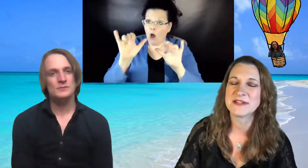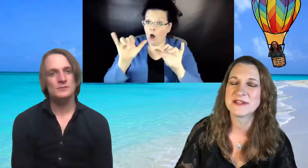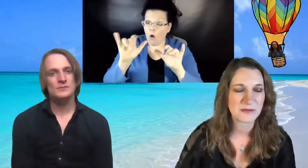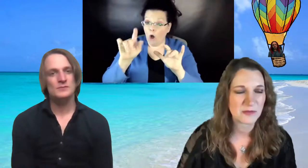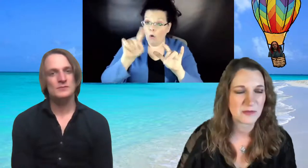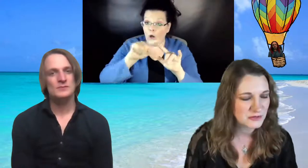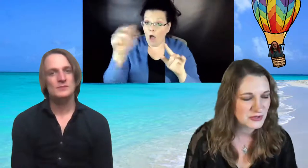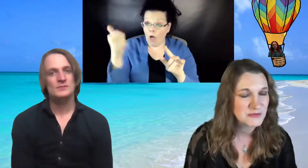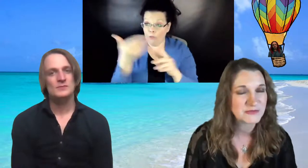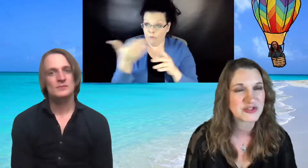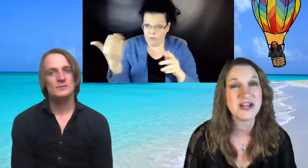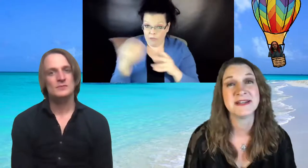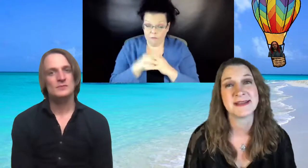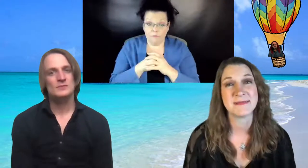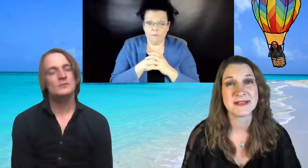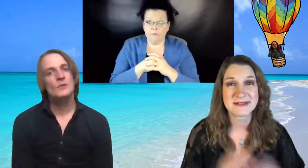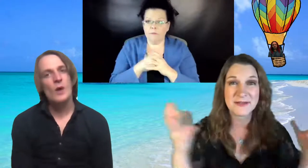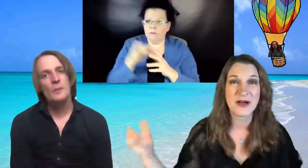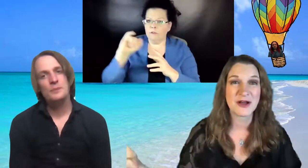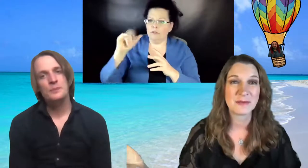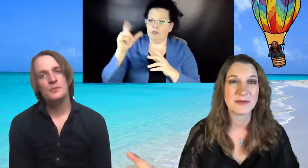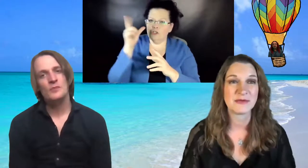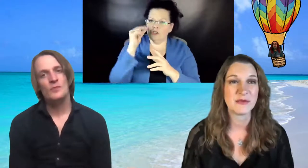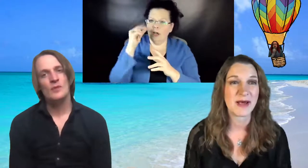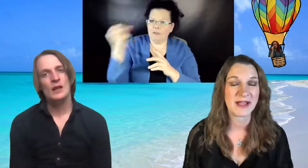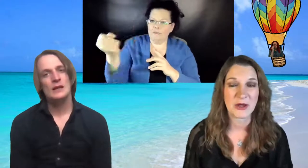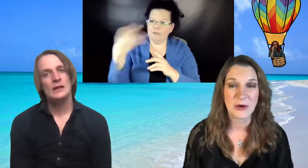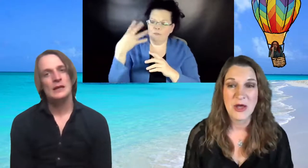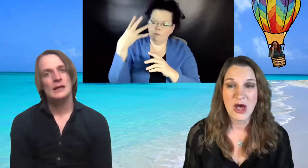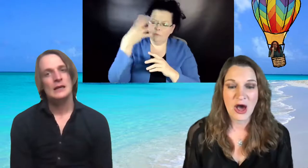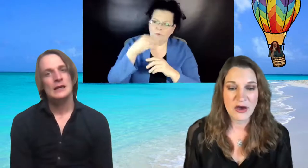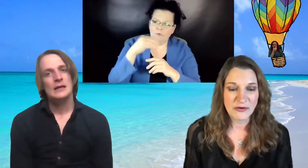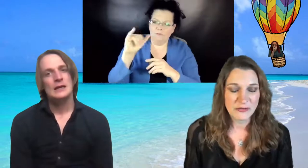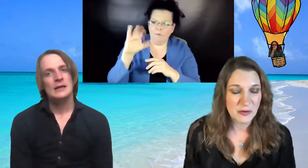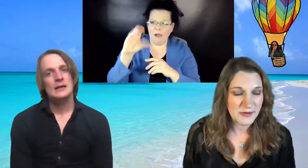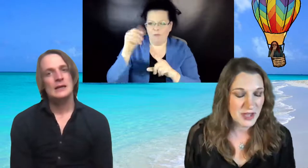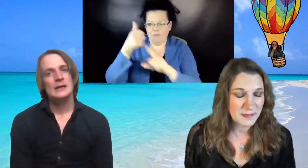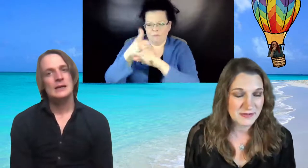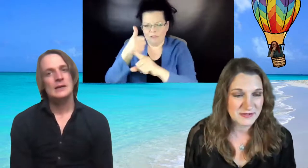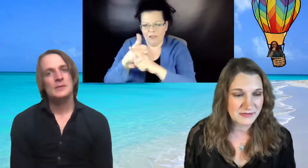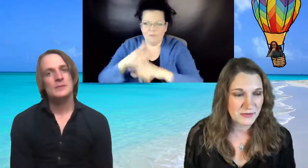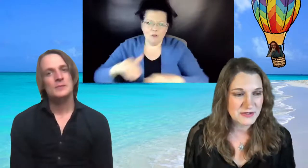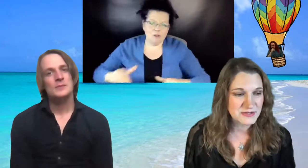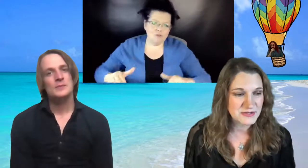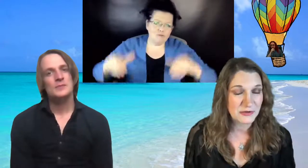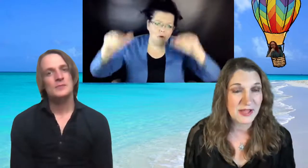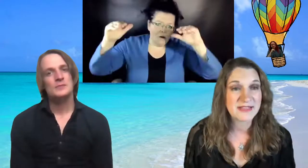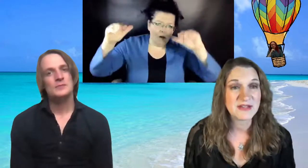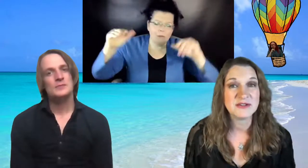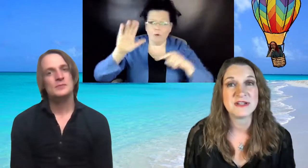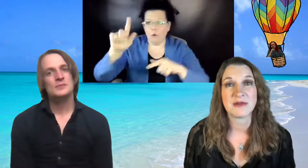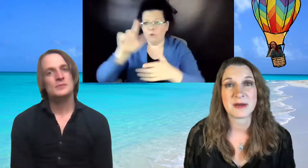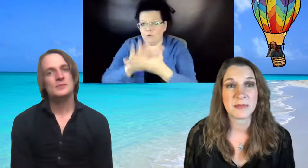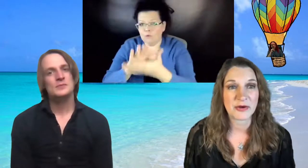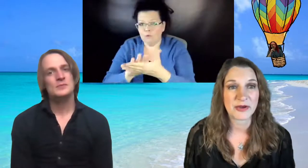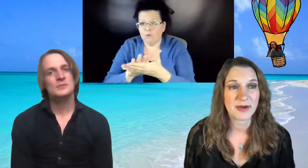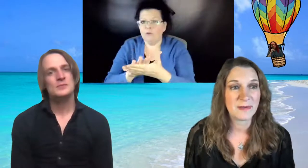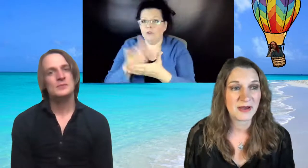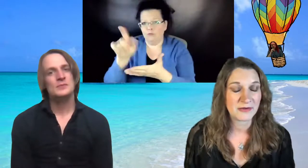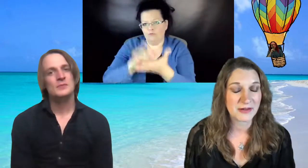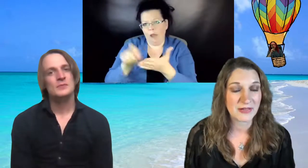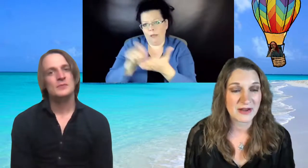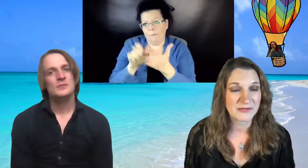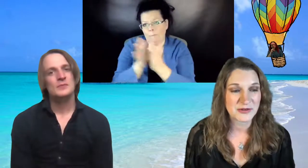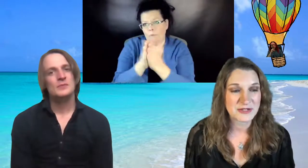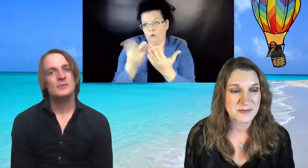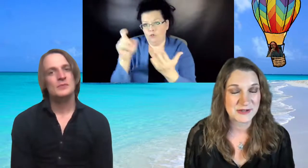Here was the other thing. John sent me this long, beautiful bio of growing up and is going to school. I think you need to write a book